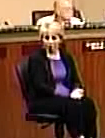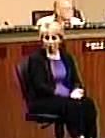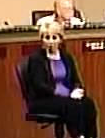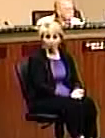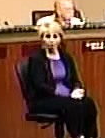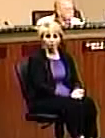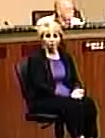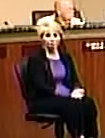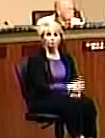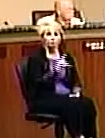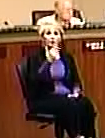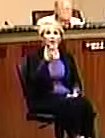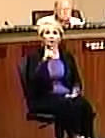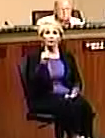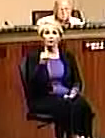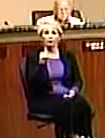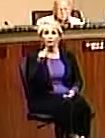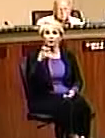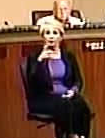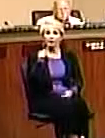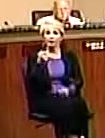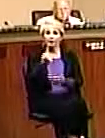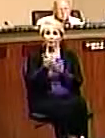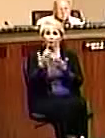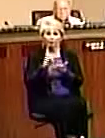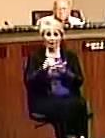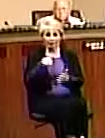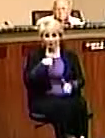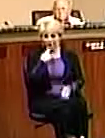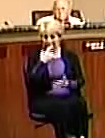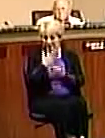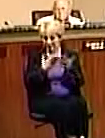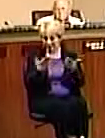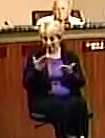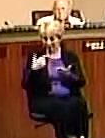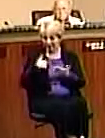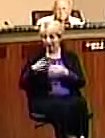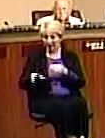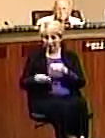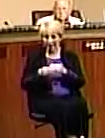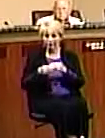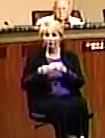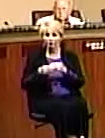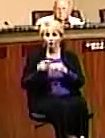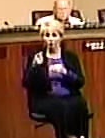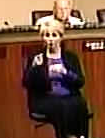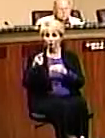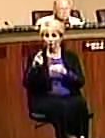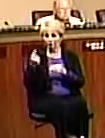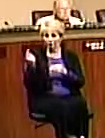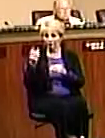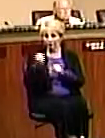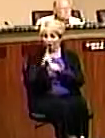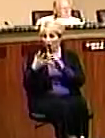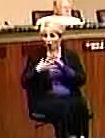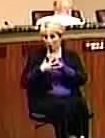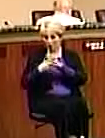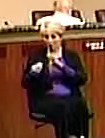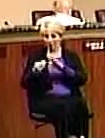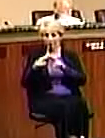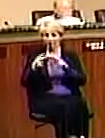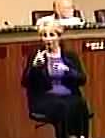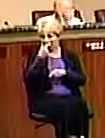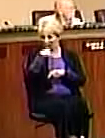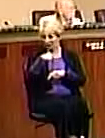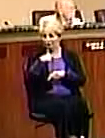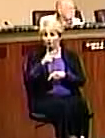The text of most of everything that I said, some things I added, you can come up and get a copy. It's very thin,